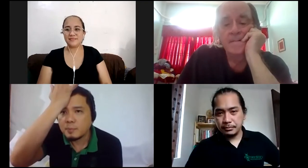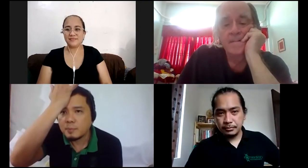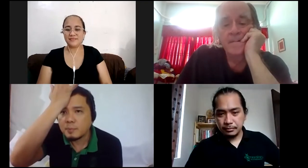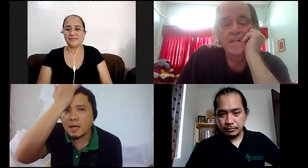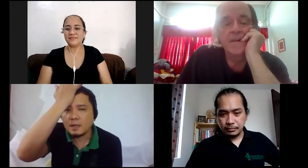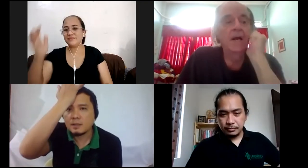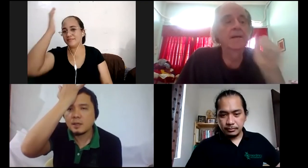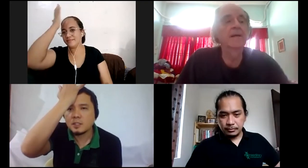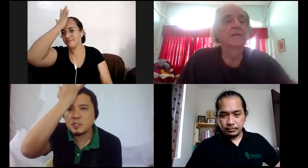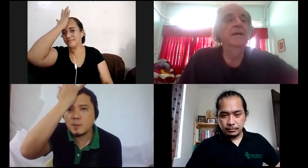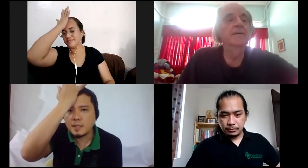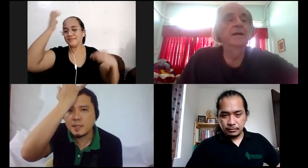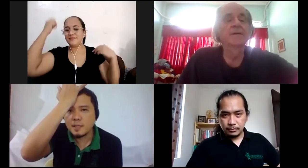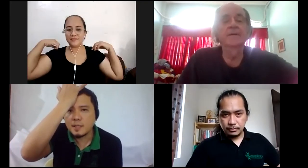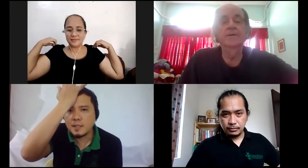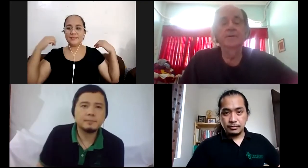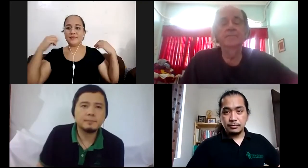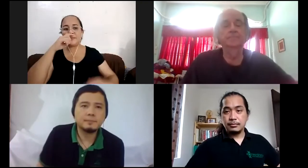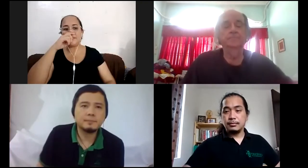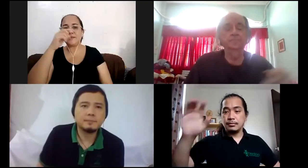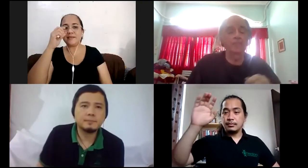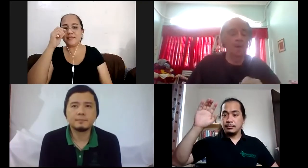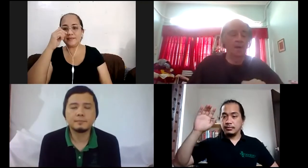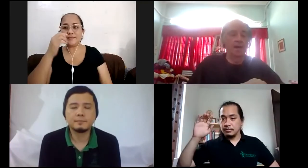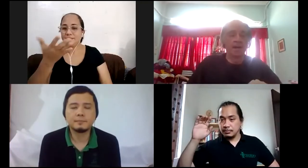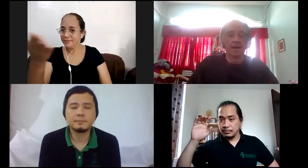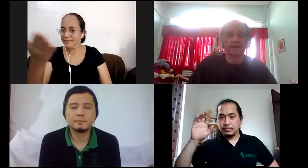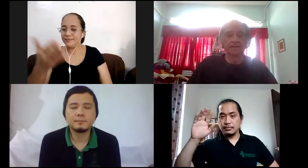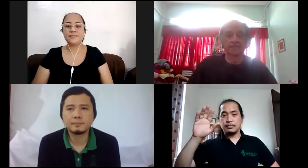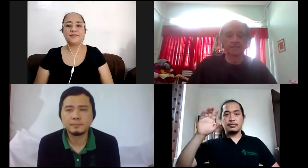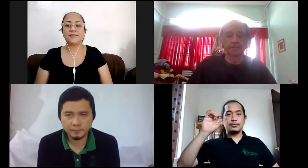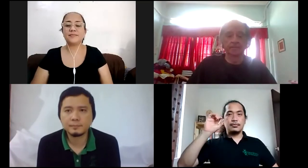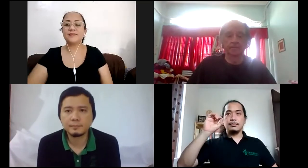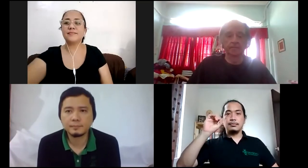Peebs Yes, just wants to add. Mhm.